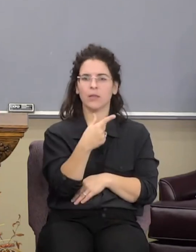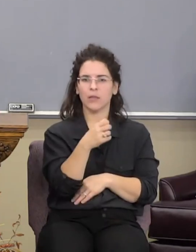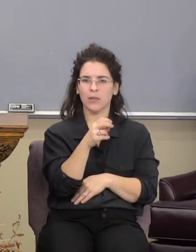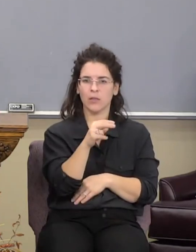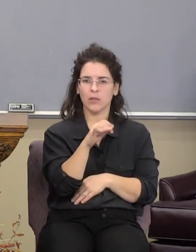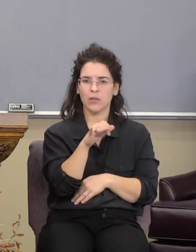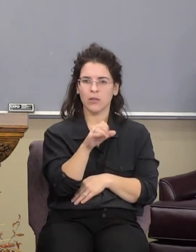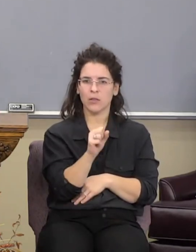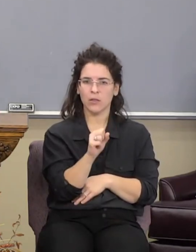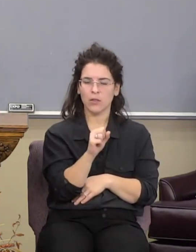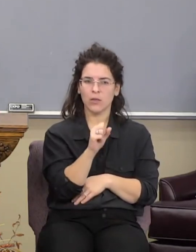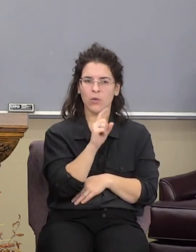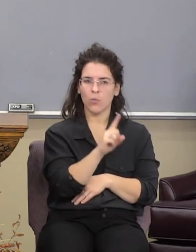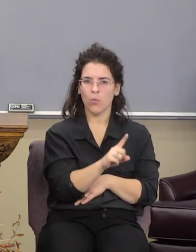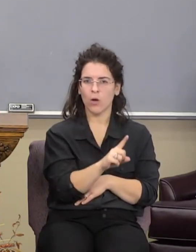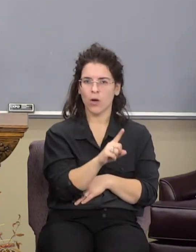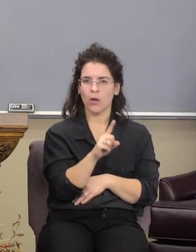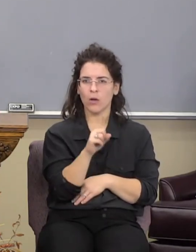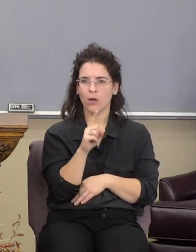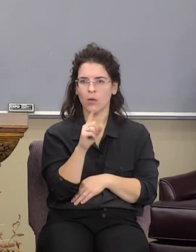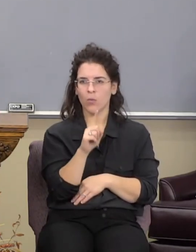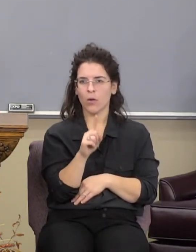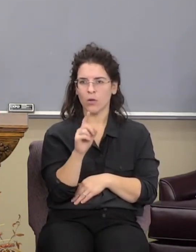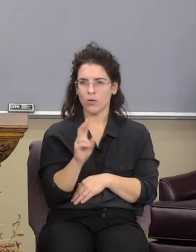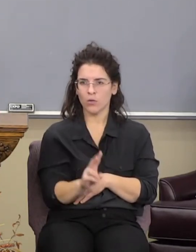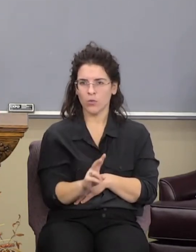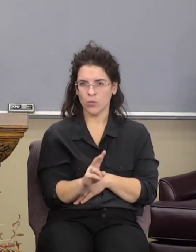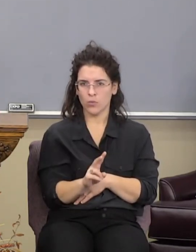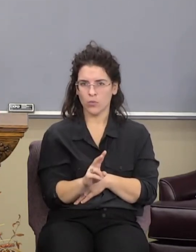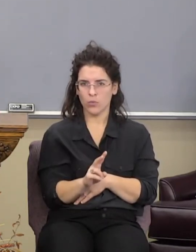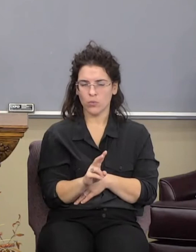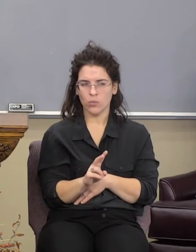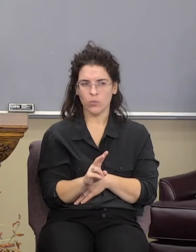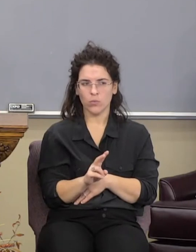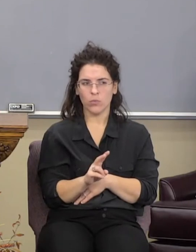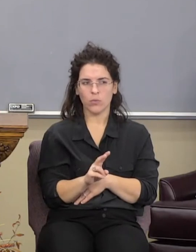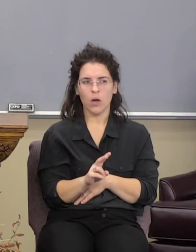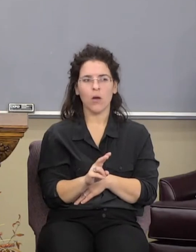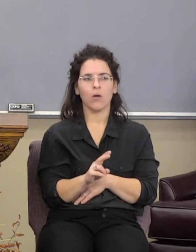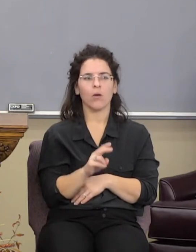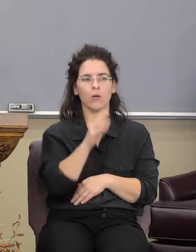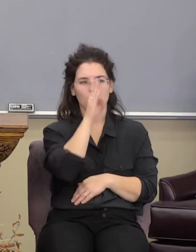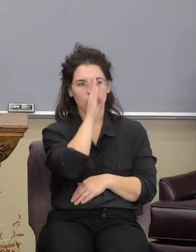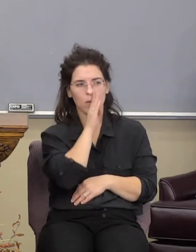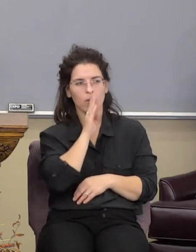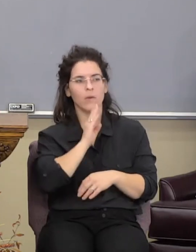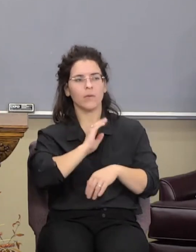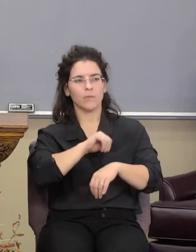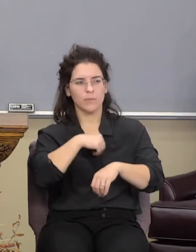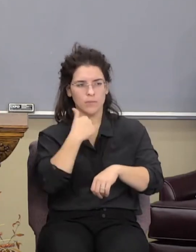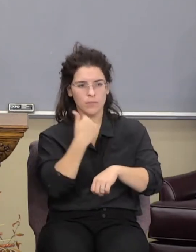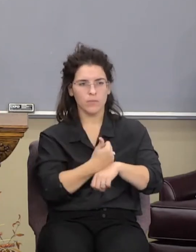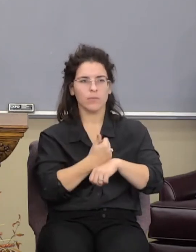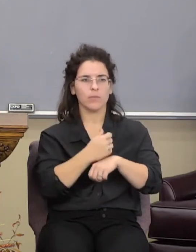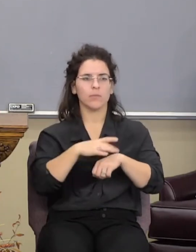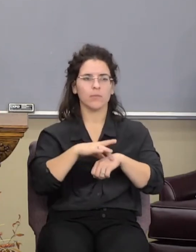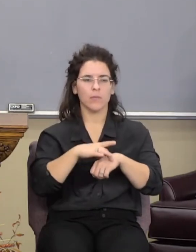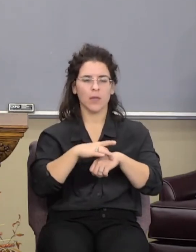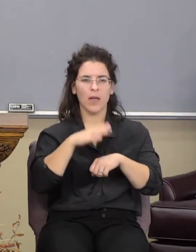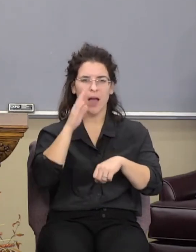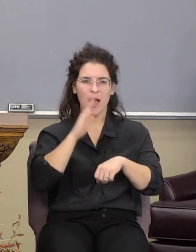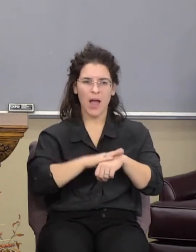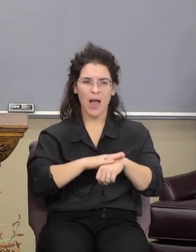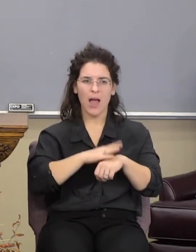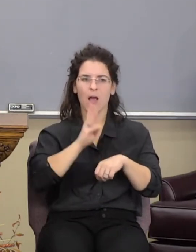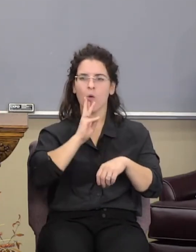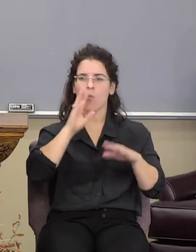Genesis chapter 1, verses 1 and 2. God established the earth upon